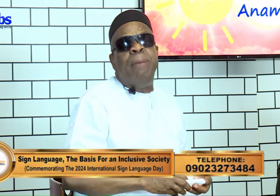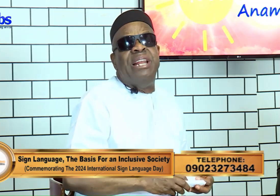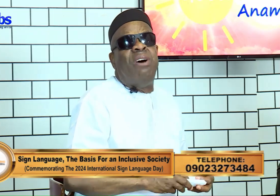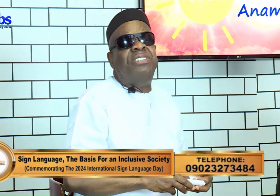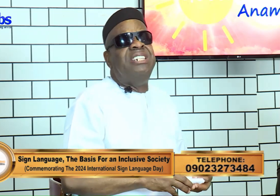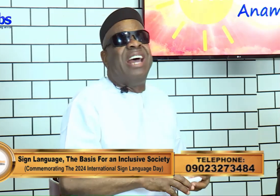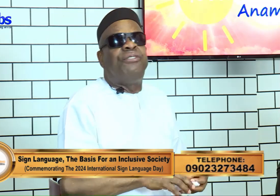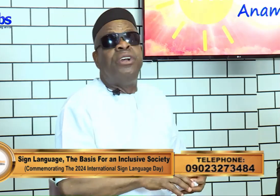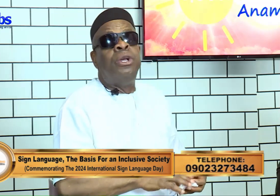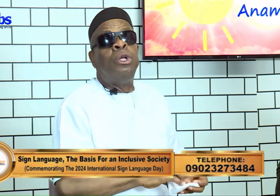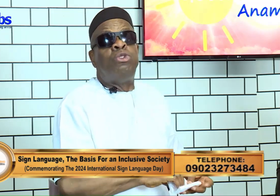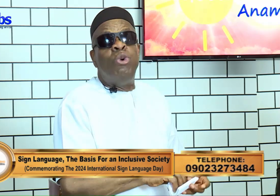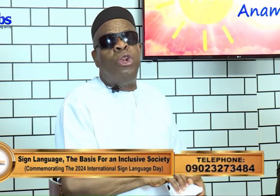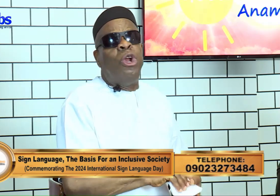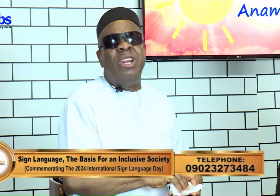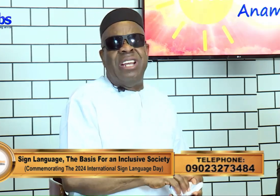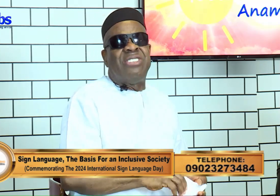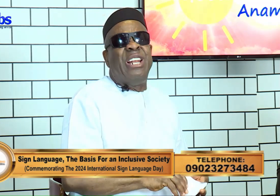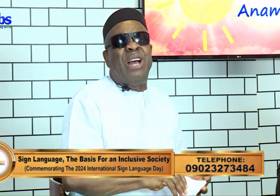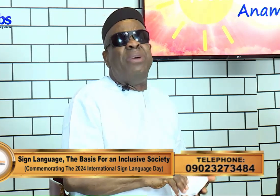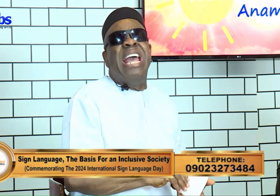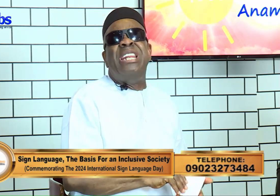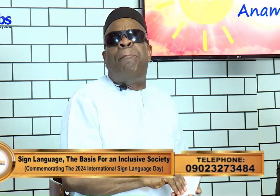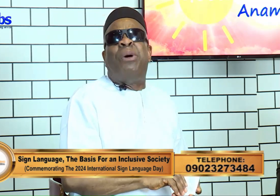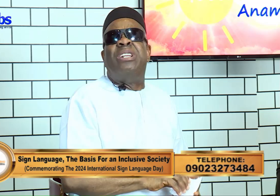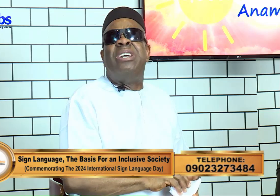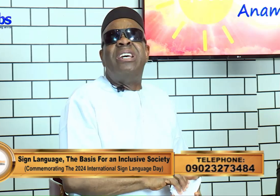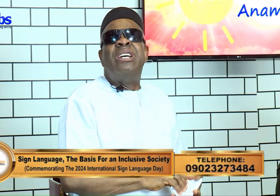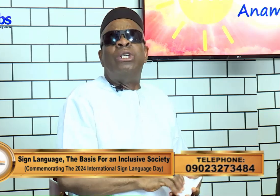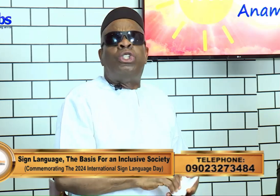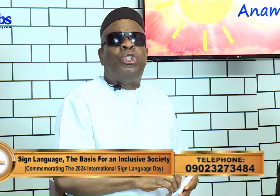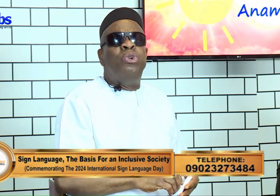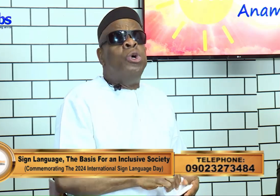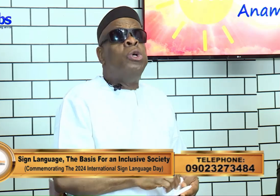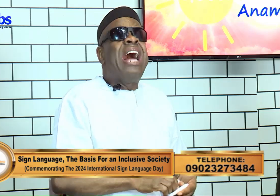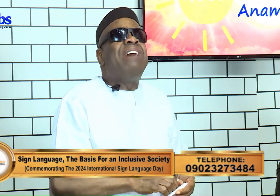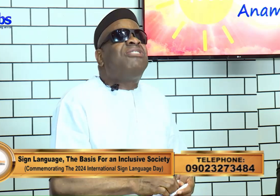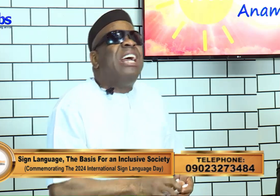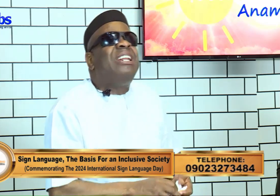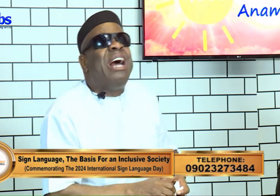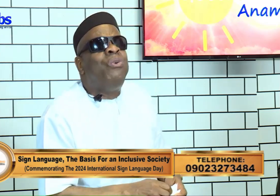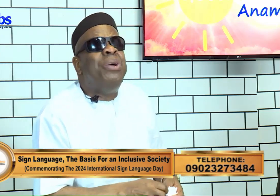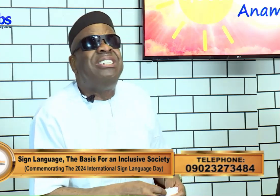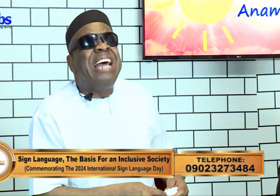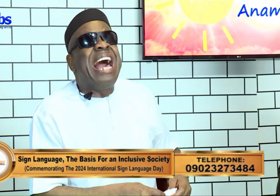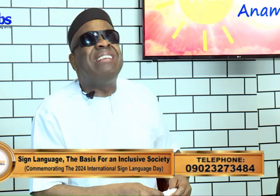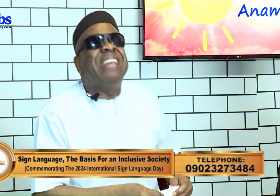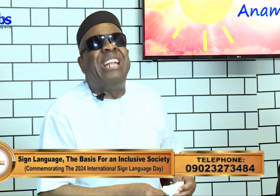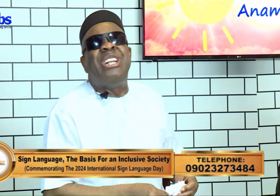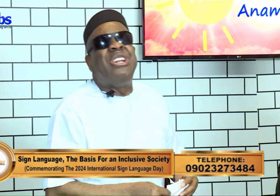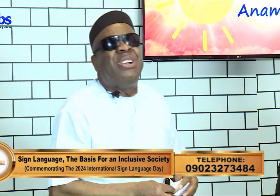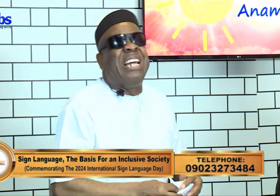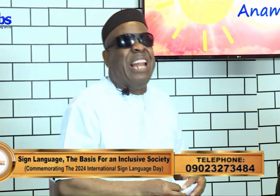the family of the deaf to learn a sign language. Anybody should have sign language